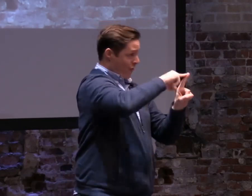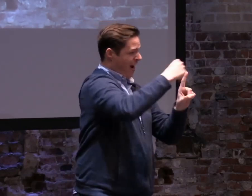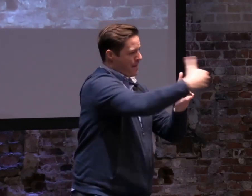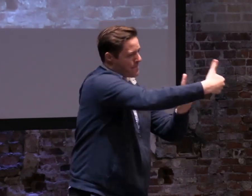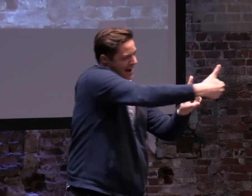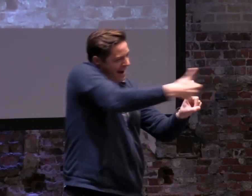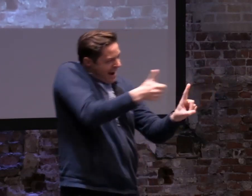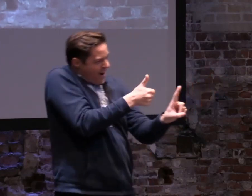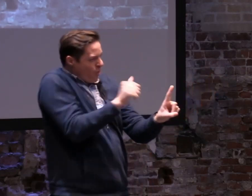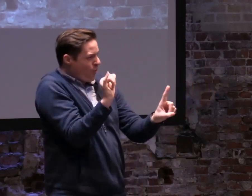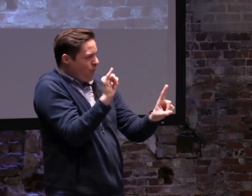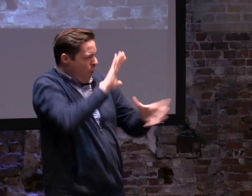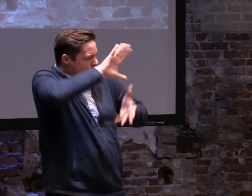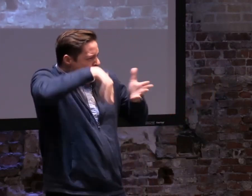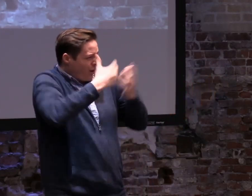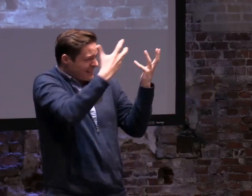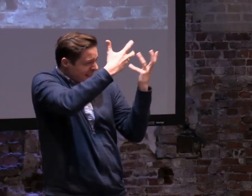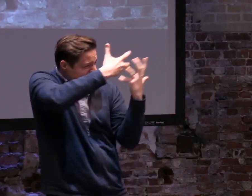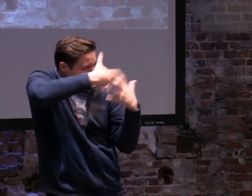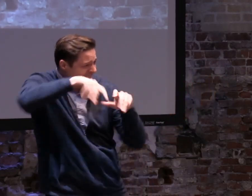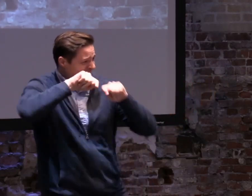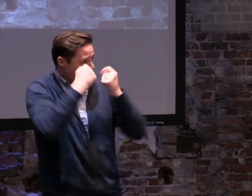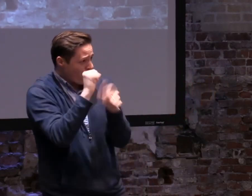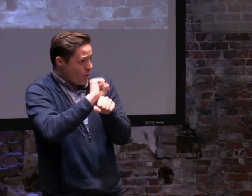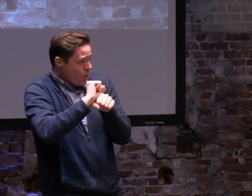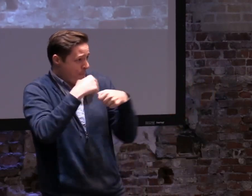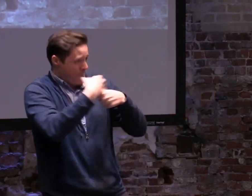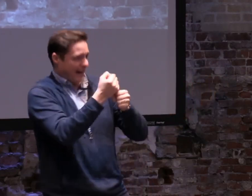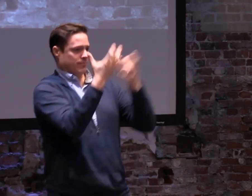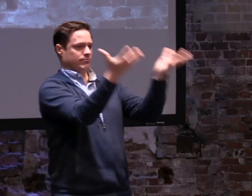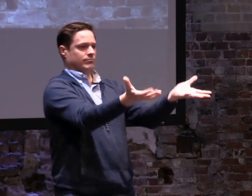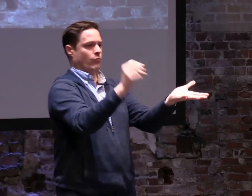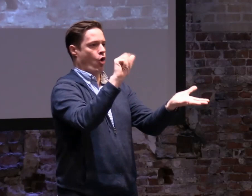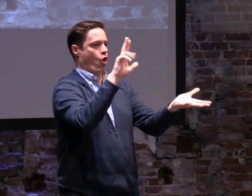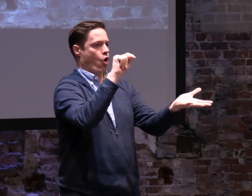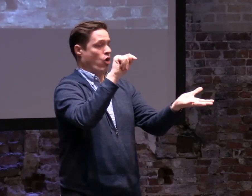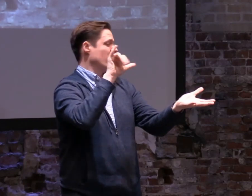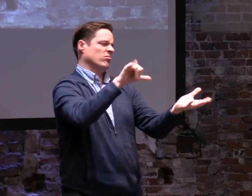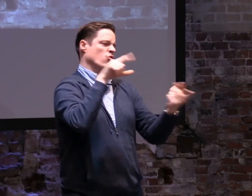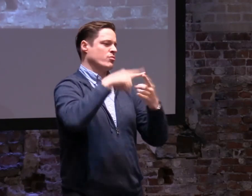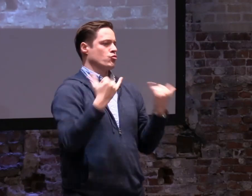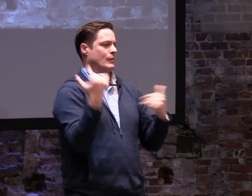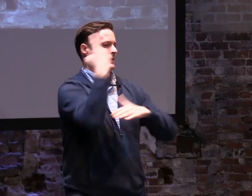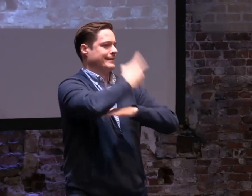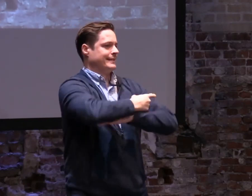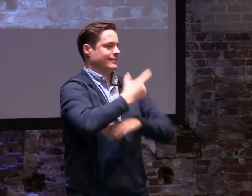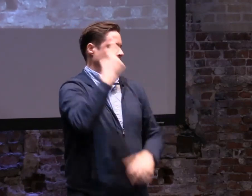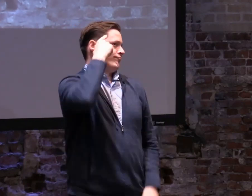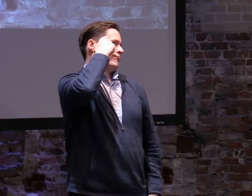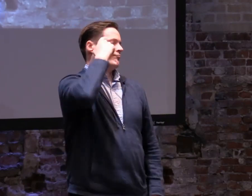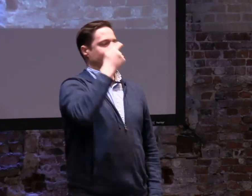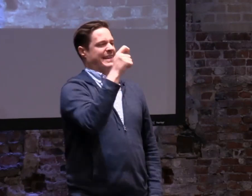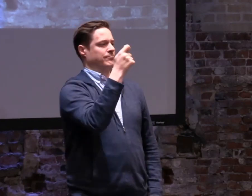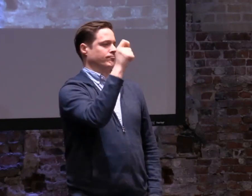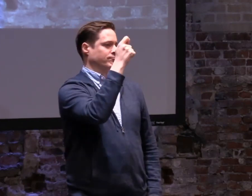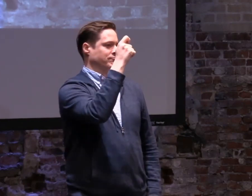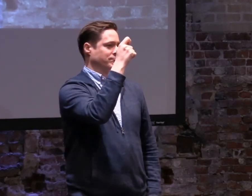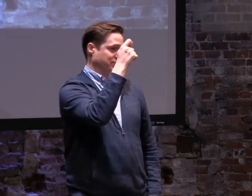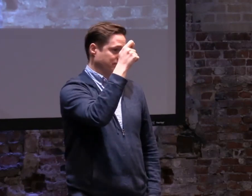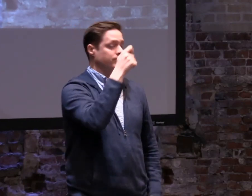So it was an artistic theater, and behind where they worked everything out was art. And today, that key is the